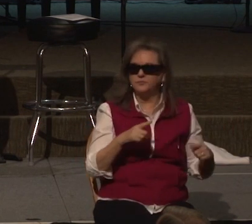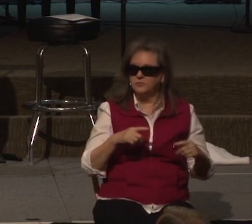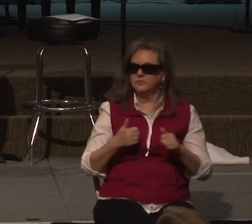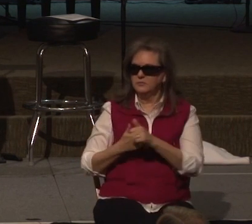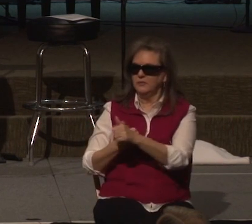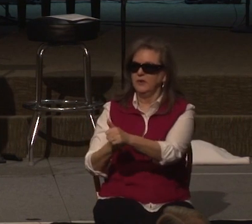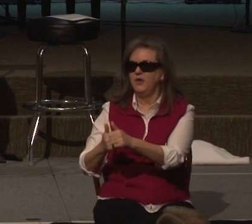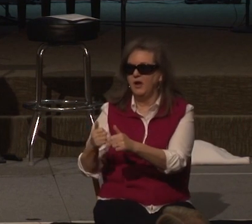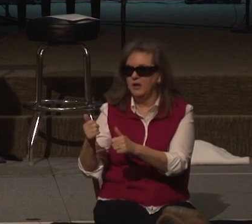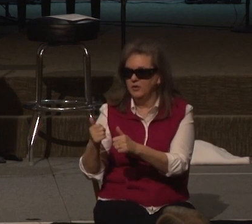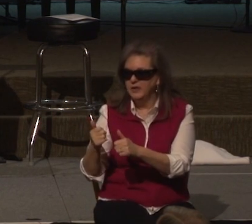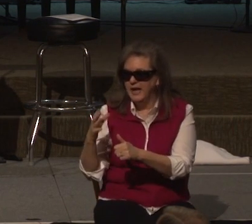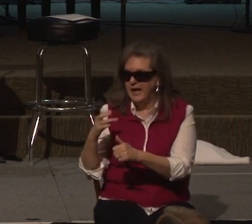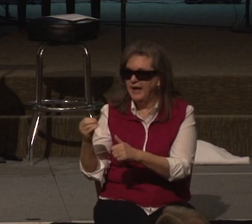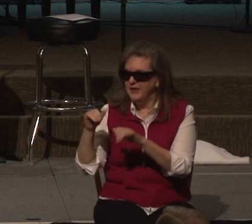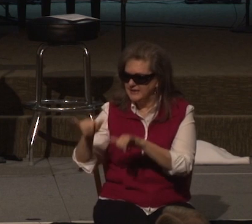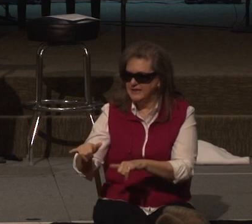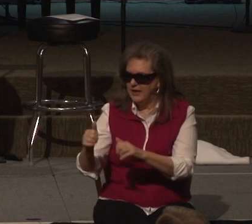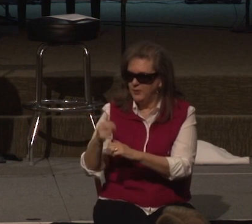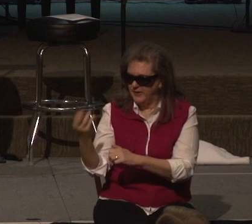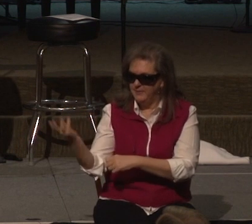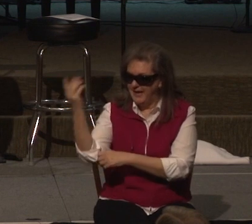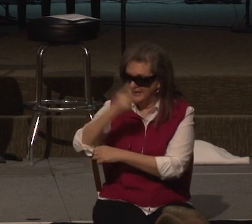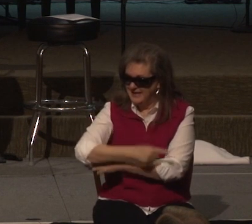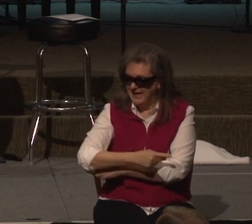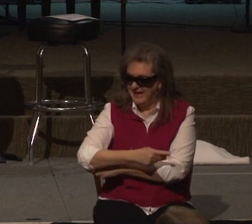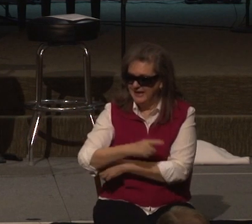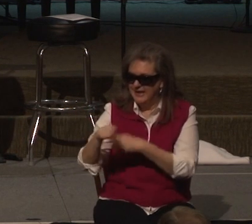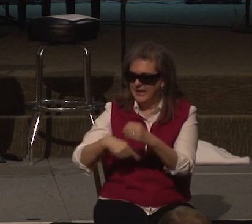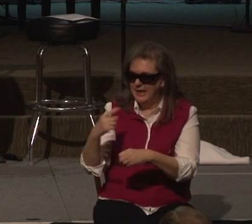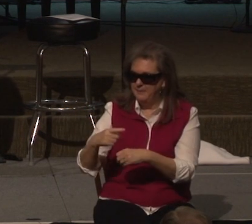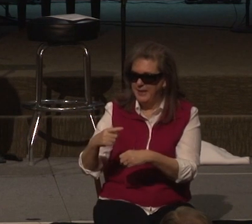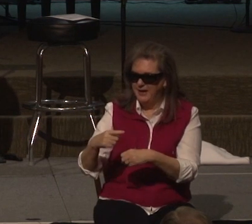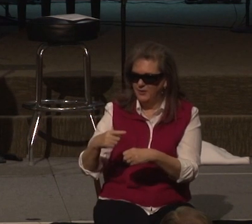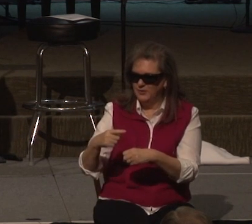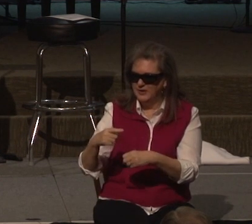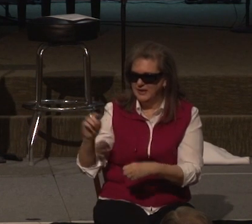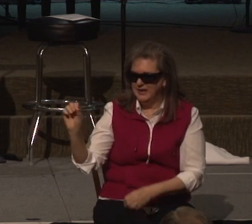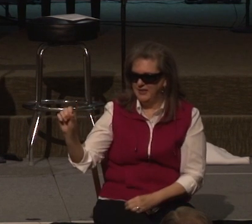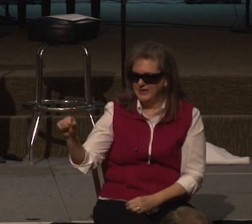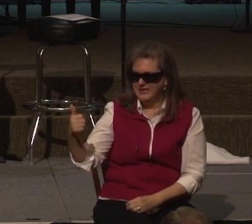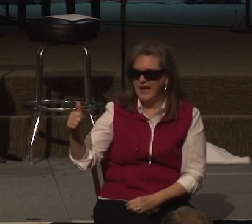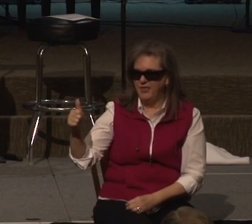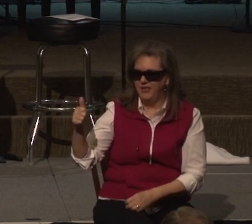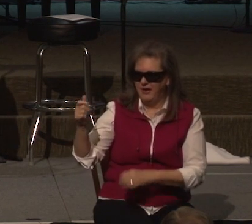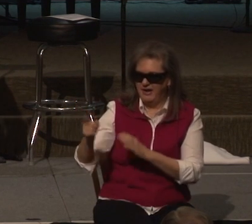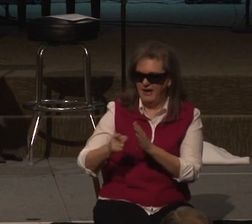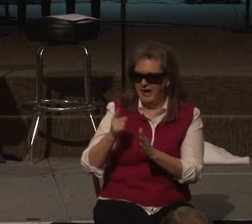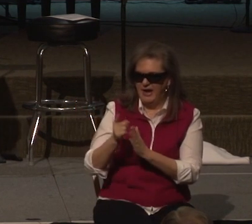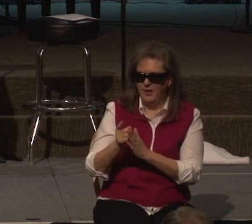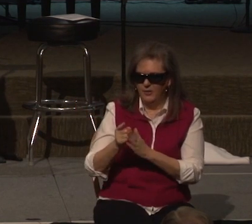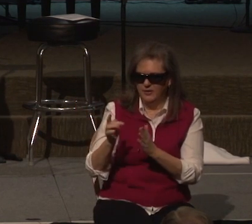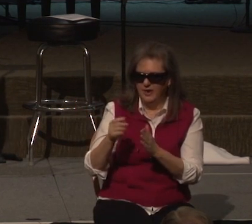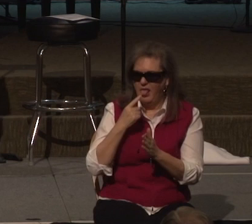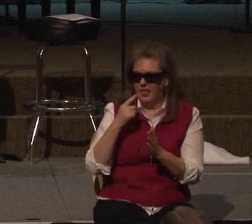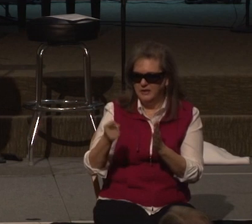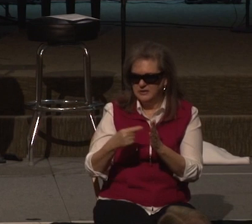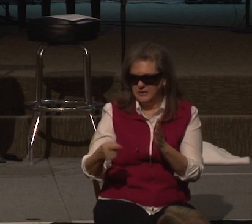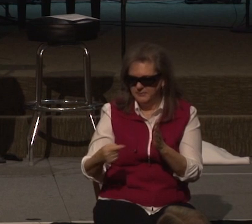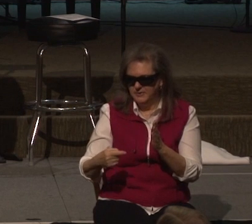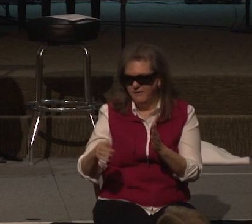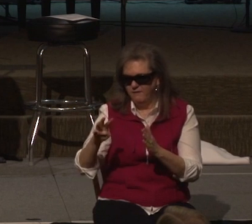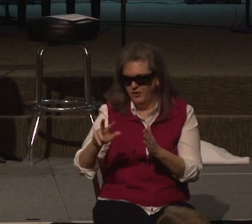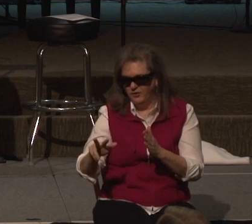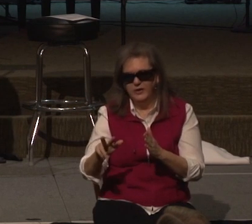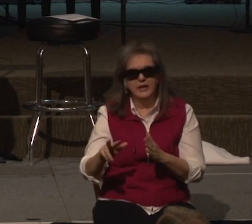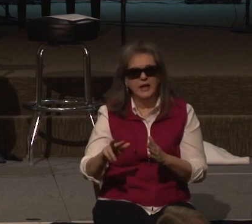came and saw where he was staying, and they stayed with him that day, for it was about the 10th hour. Now skip just a few verses to 43.